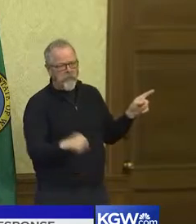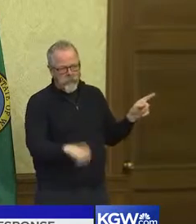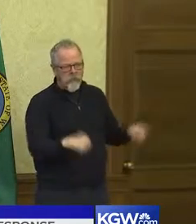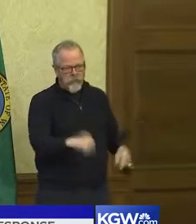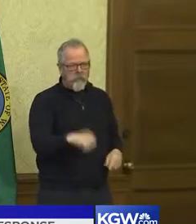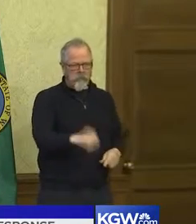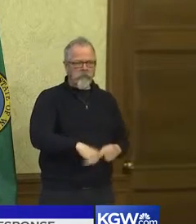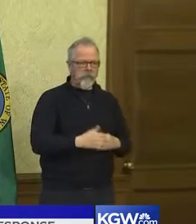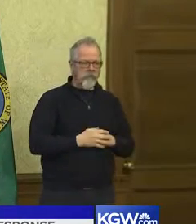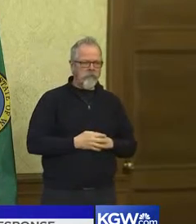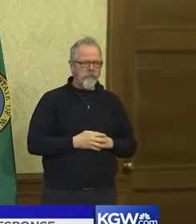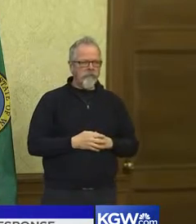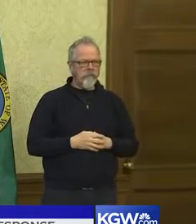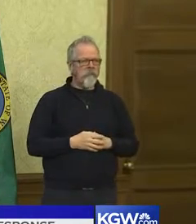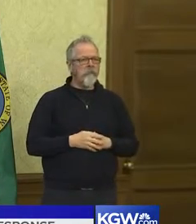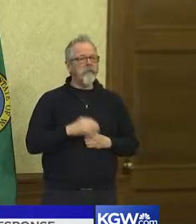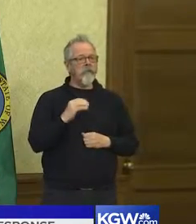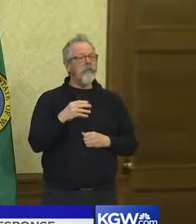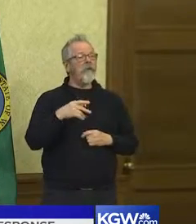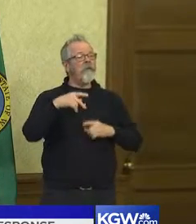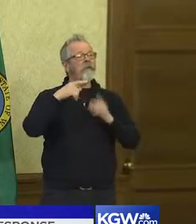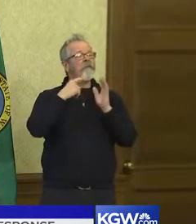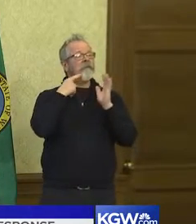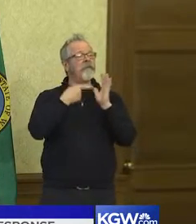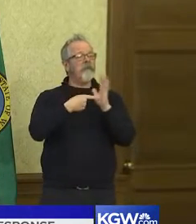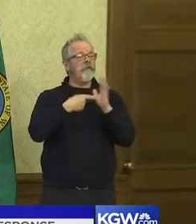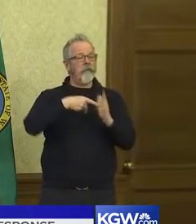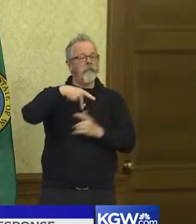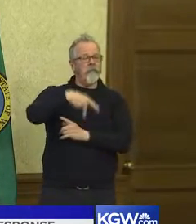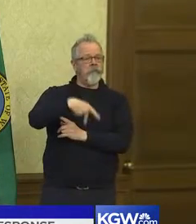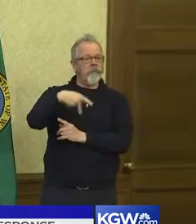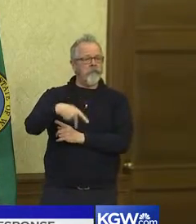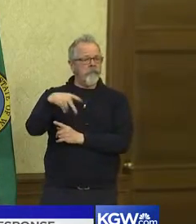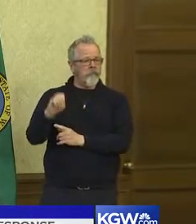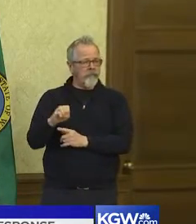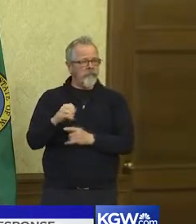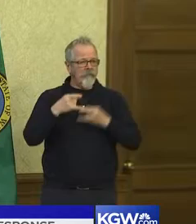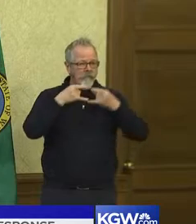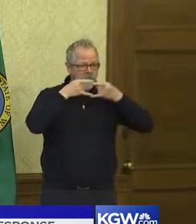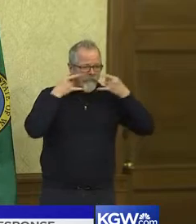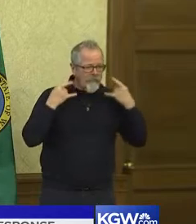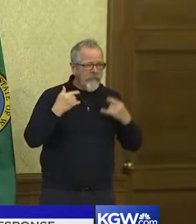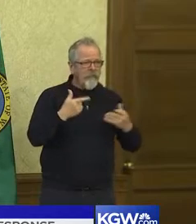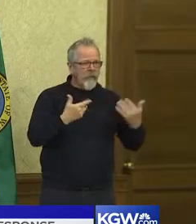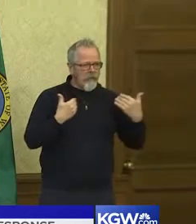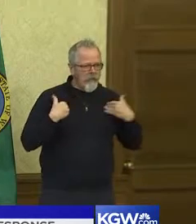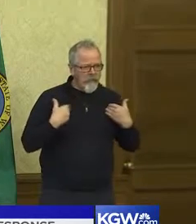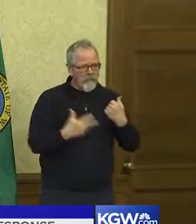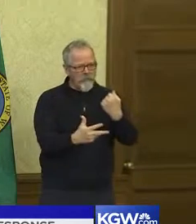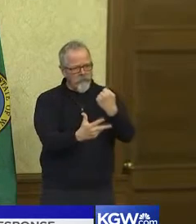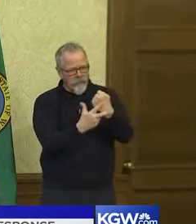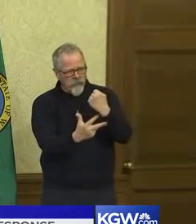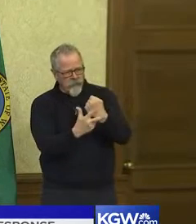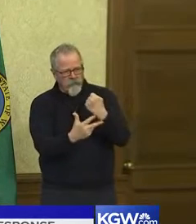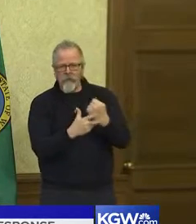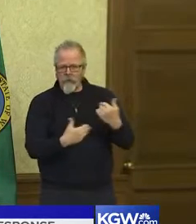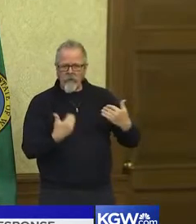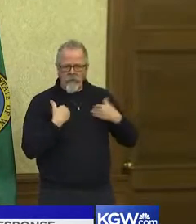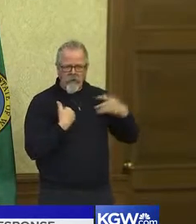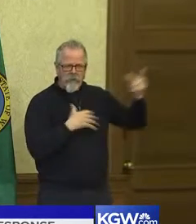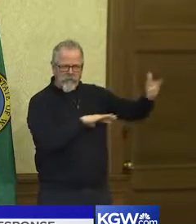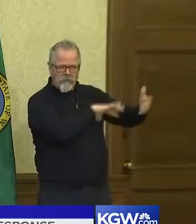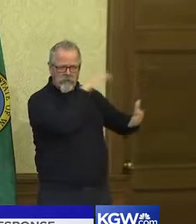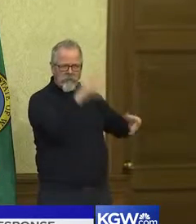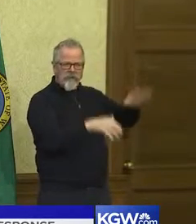in the early days. We appreciate it. That was good. They have distributed some of the Abbott